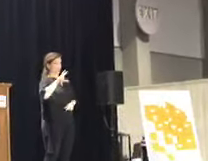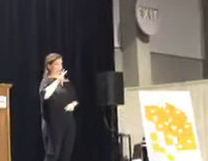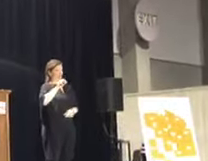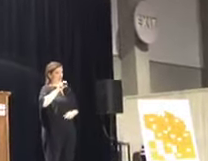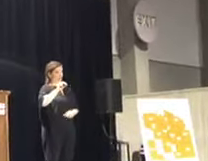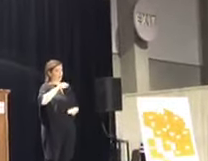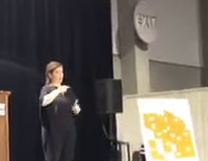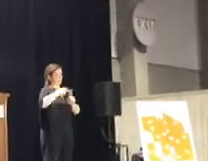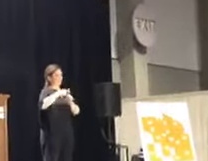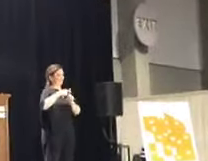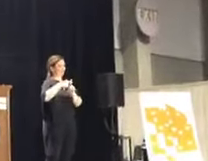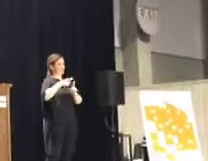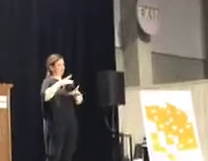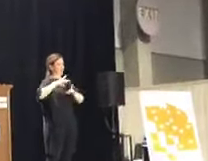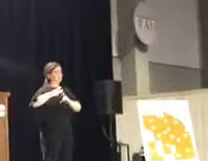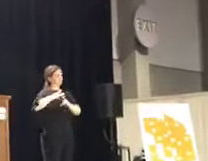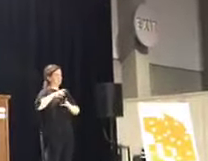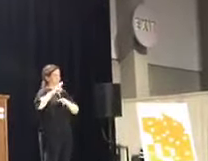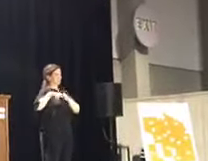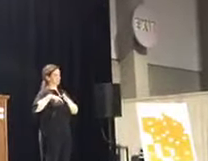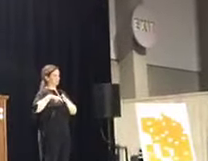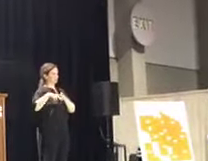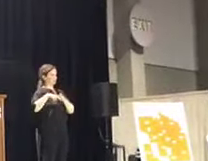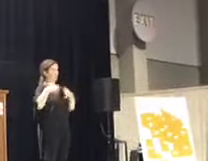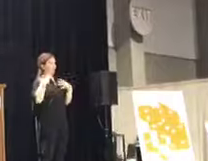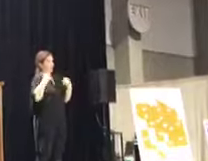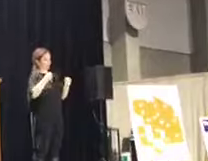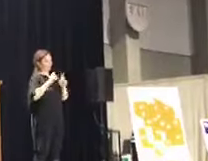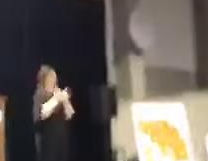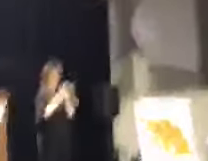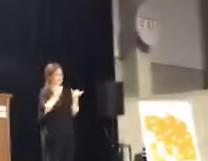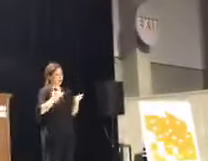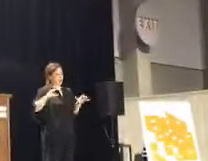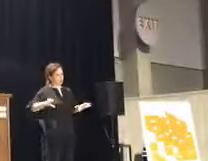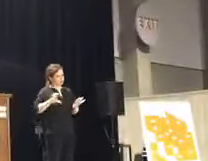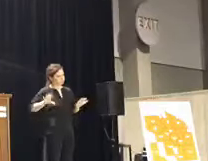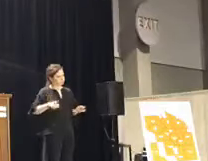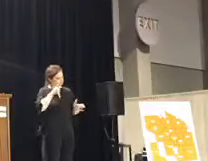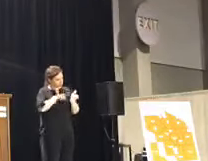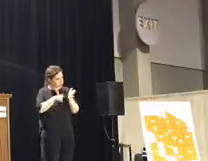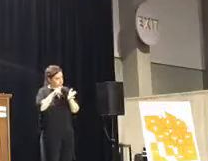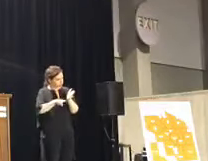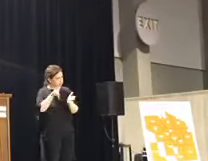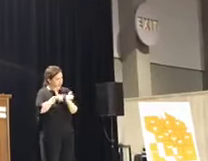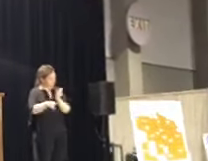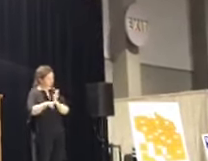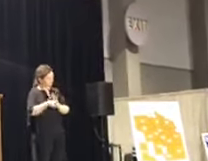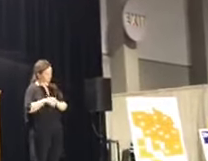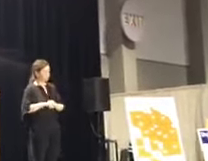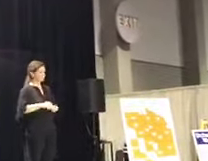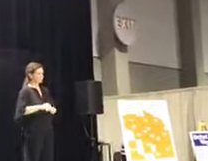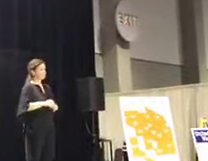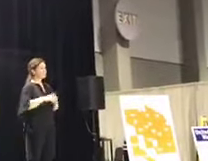department has started to go into their investigations and their quarantines. This number will get larger.